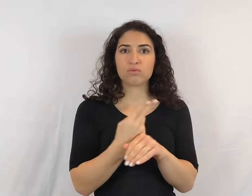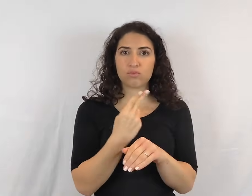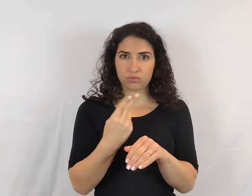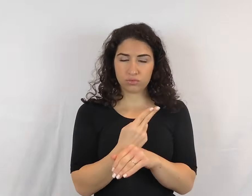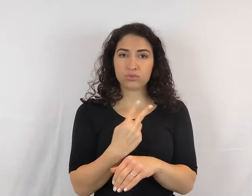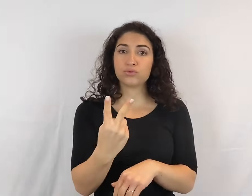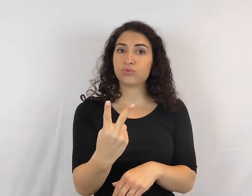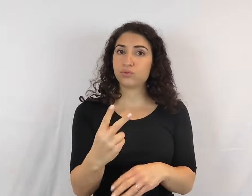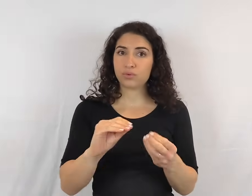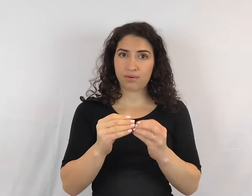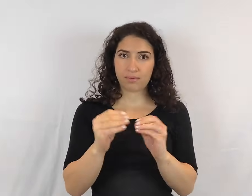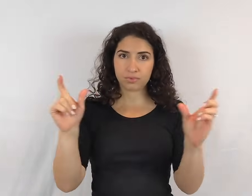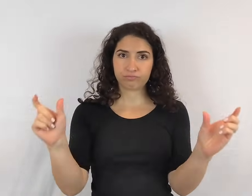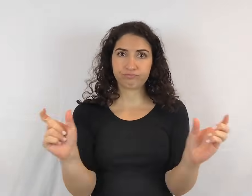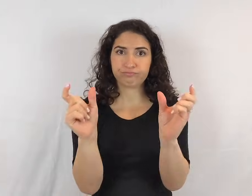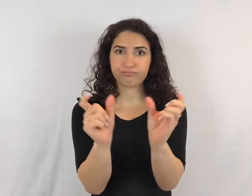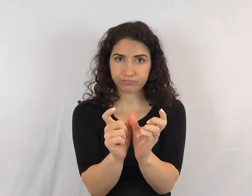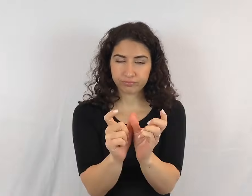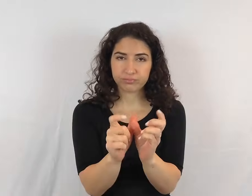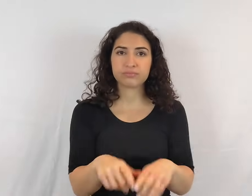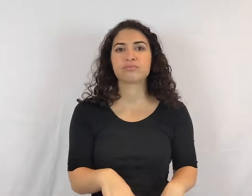is using the two numbers put together.